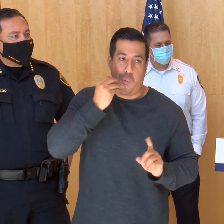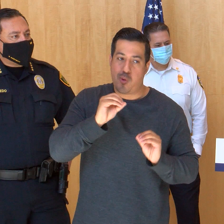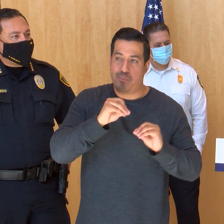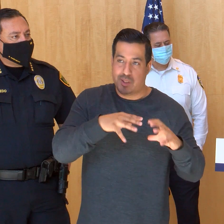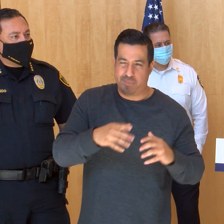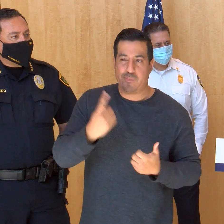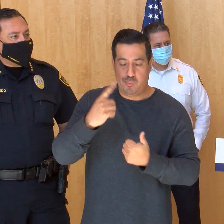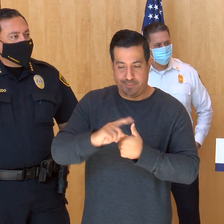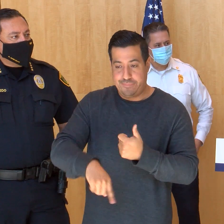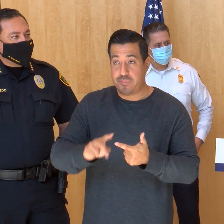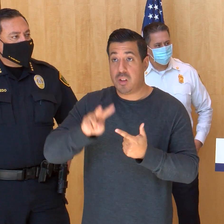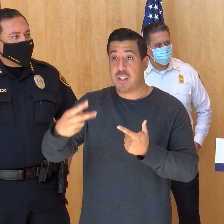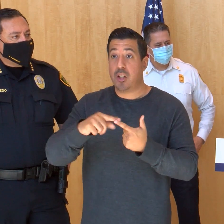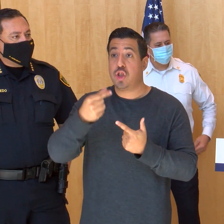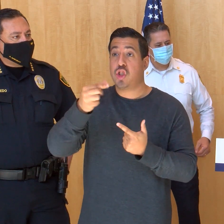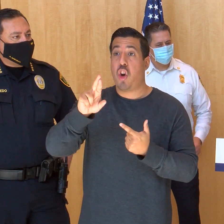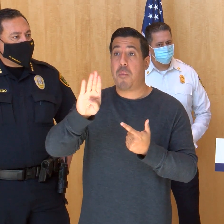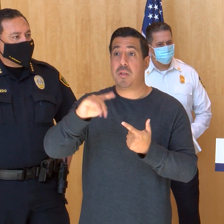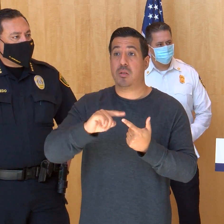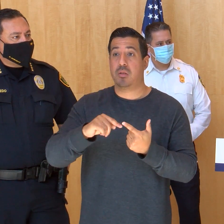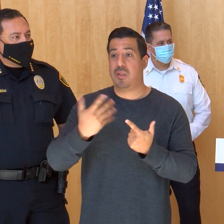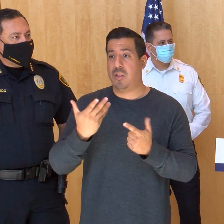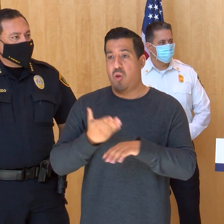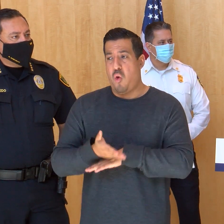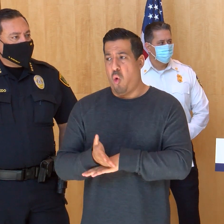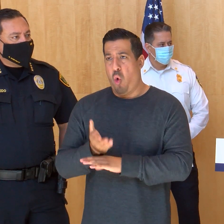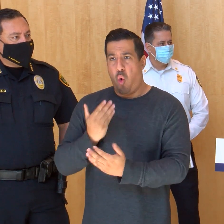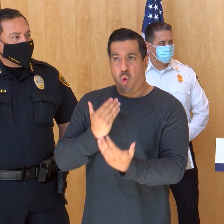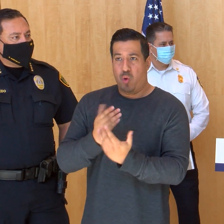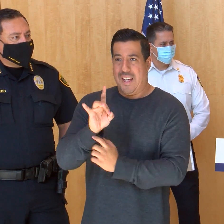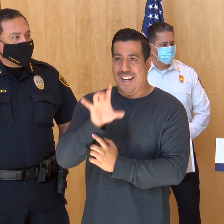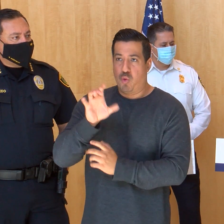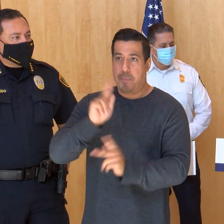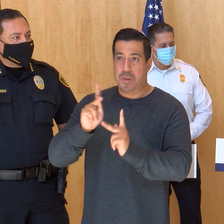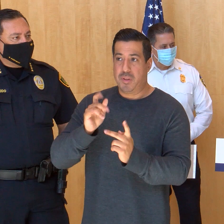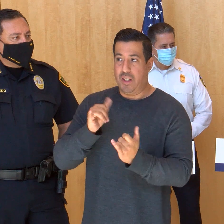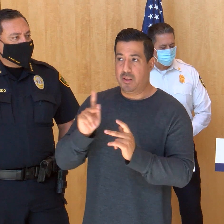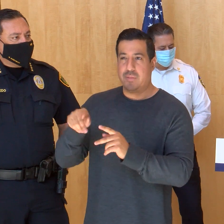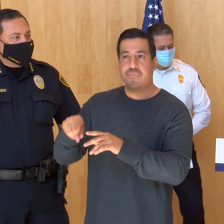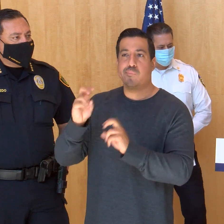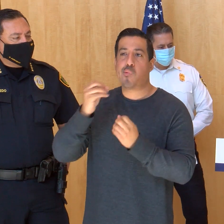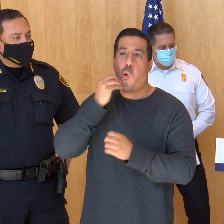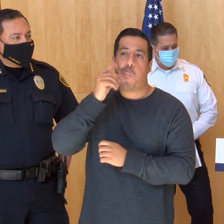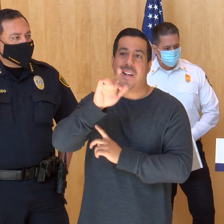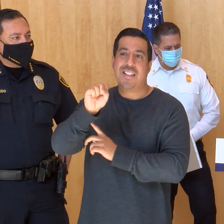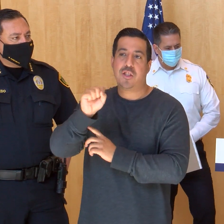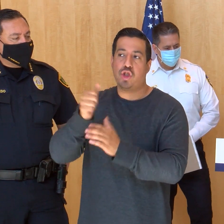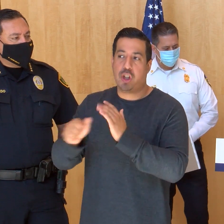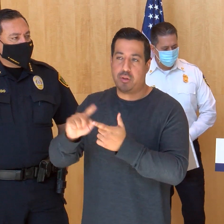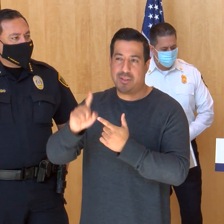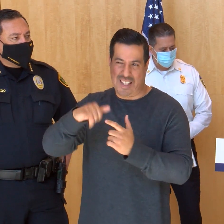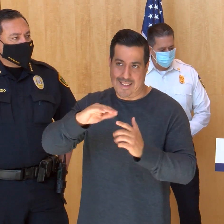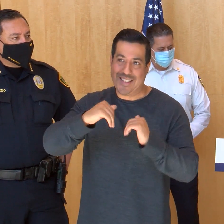one. Secondly, the George R. Brown. We've got close to 800 people that are there as a homeless shelter. So that's downtown.